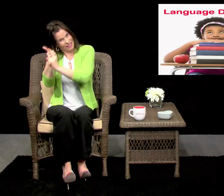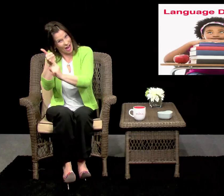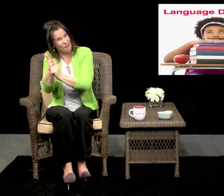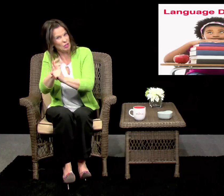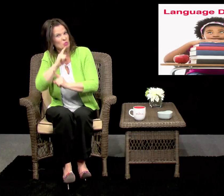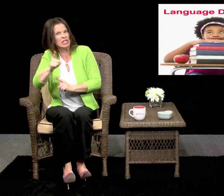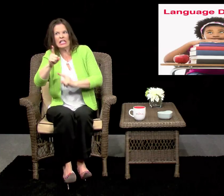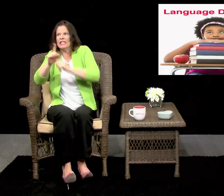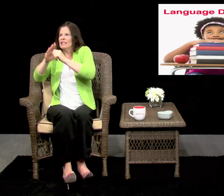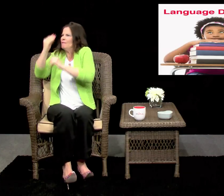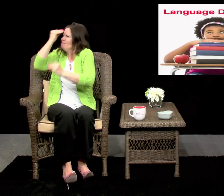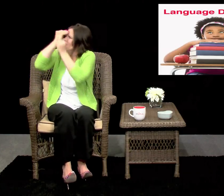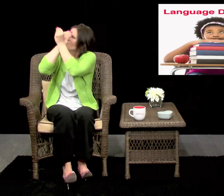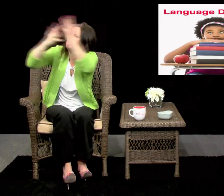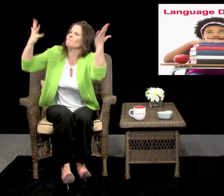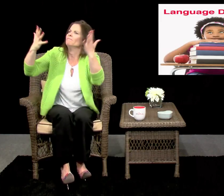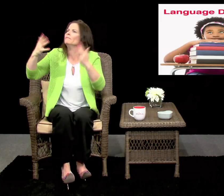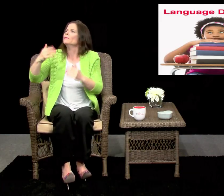the Alexende Graham Bell Association